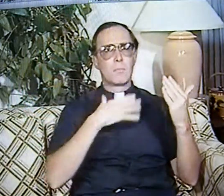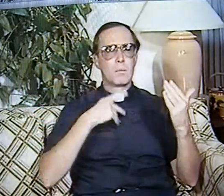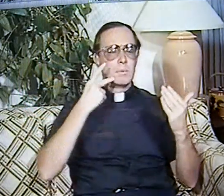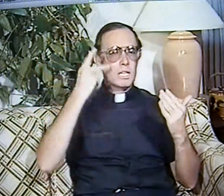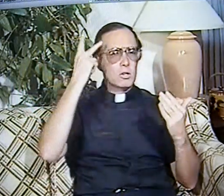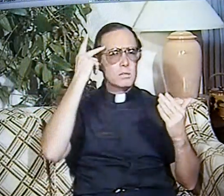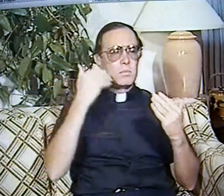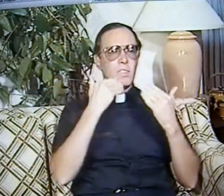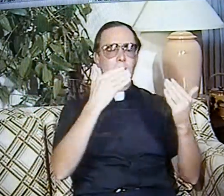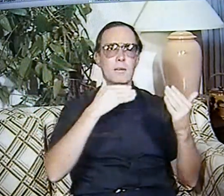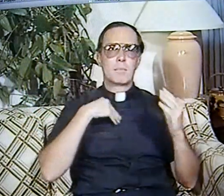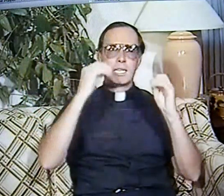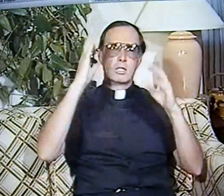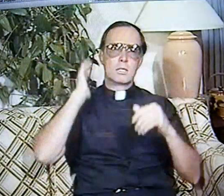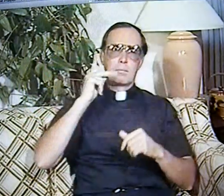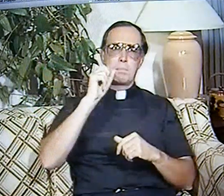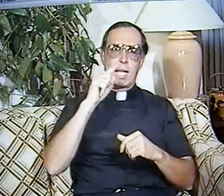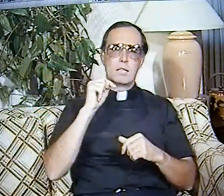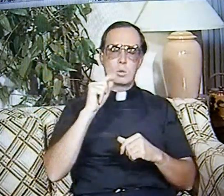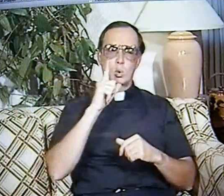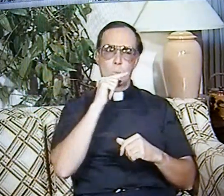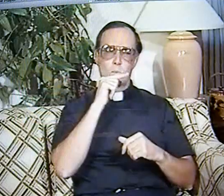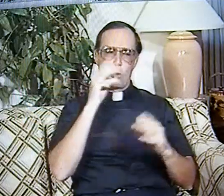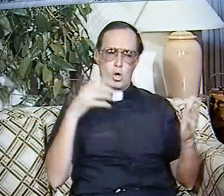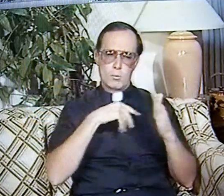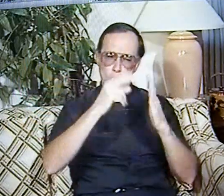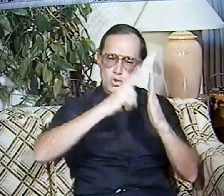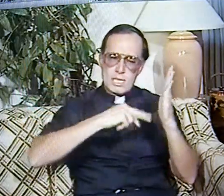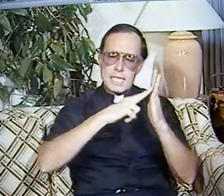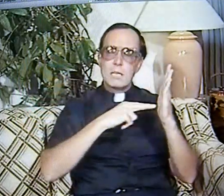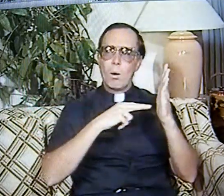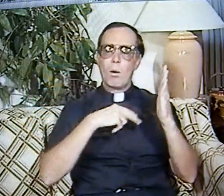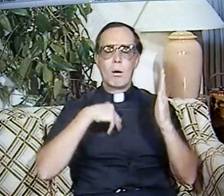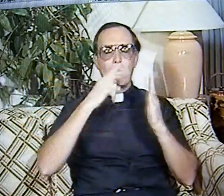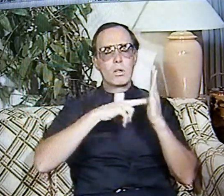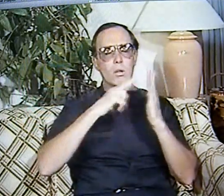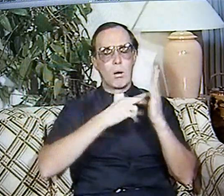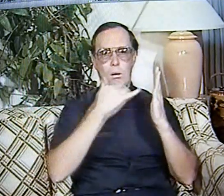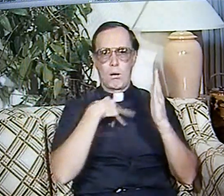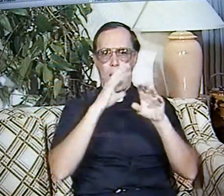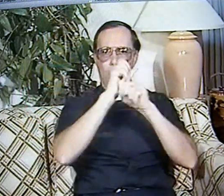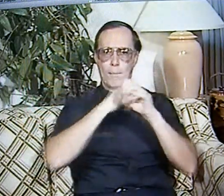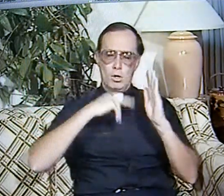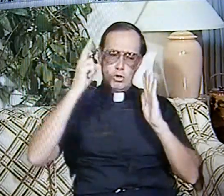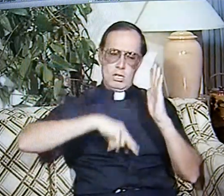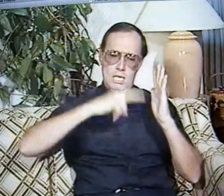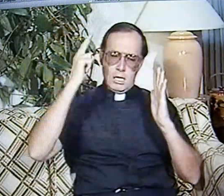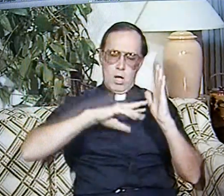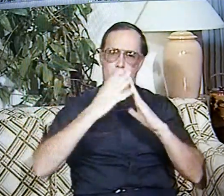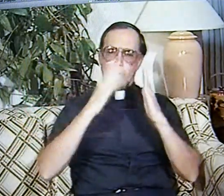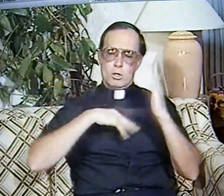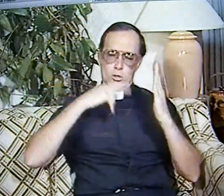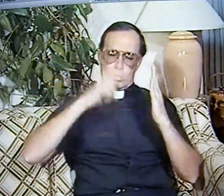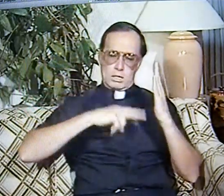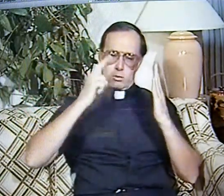There was really an importance of studying and reading. I really am happy that my parents encouraged me to read.